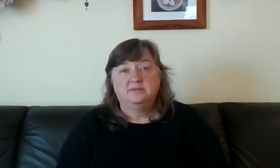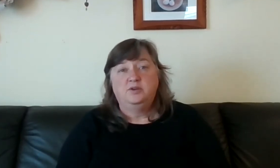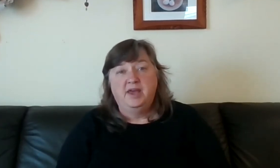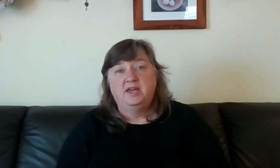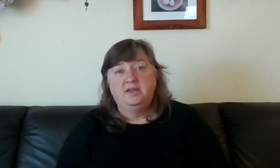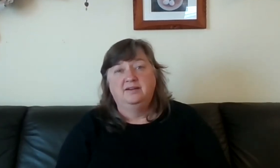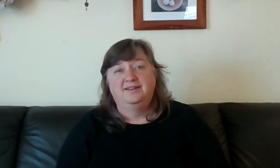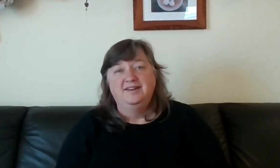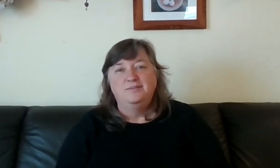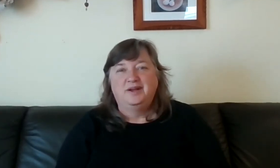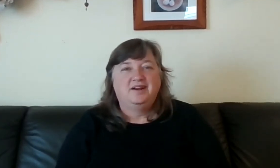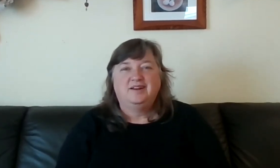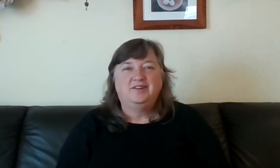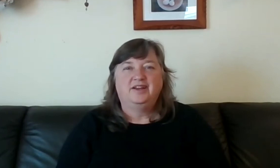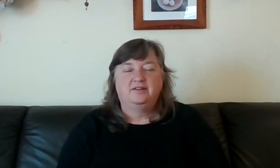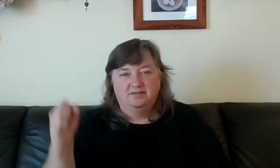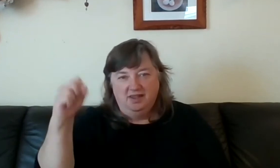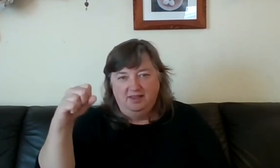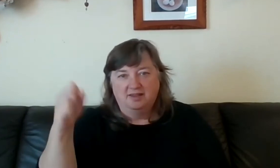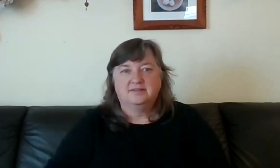you may, by nodding your head or saying yes.